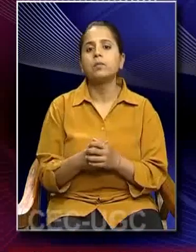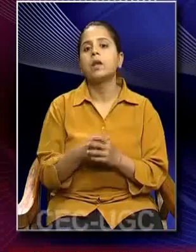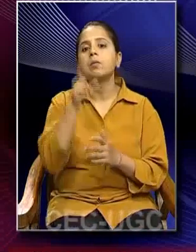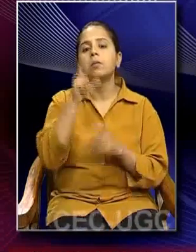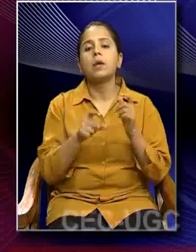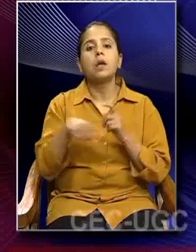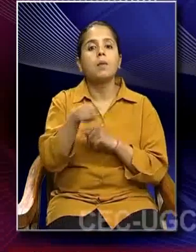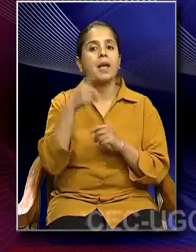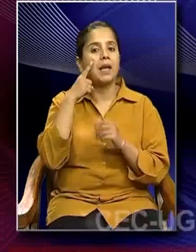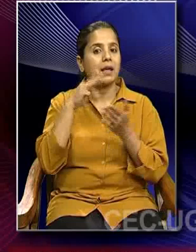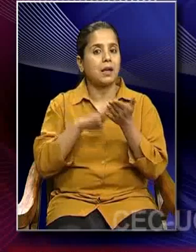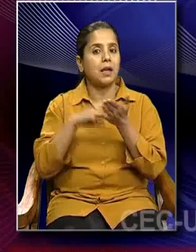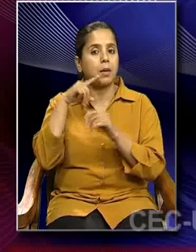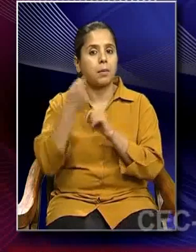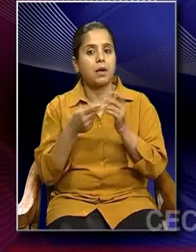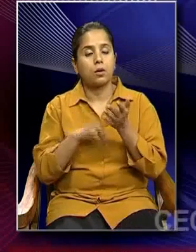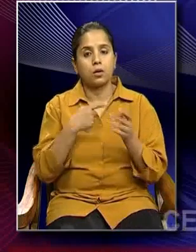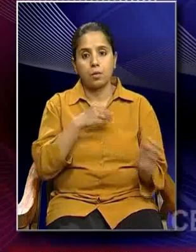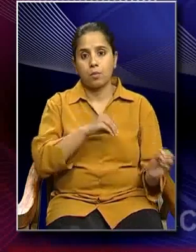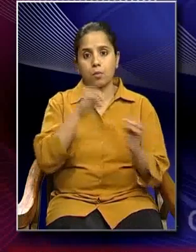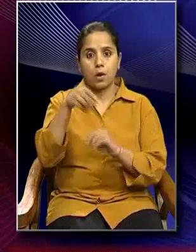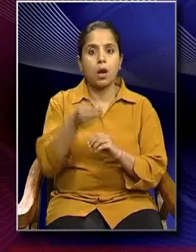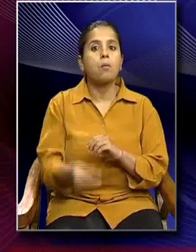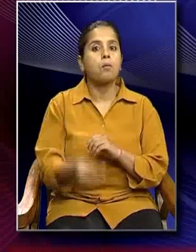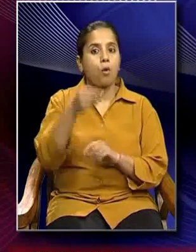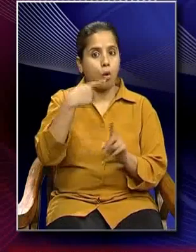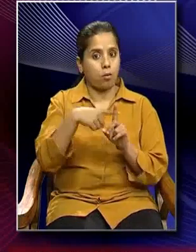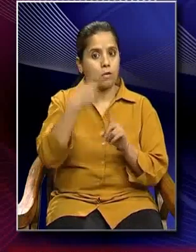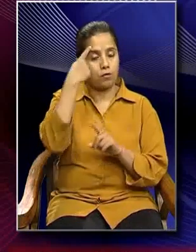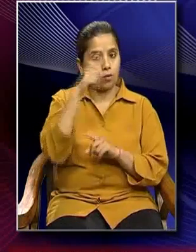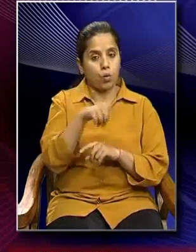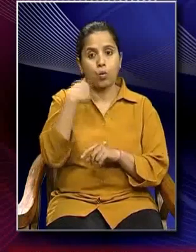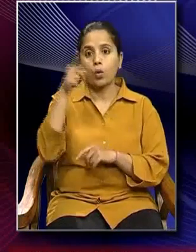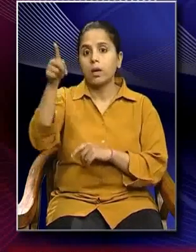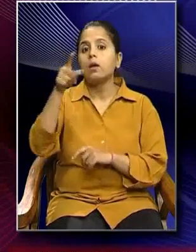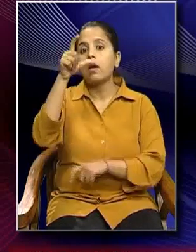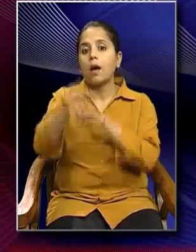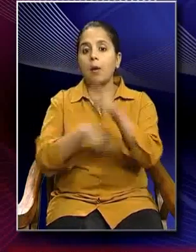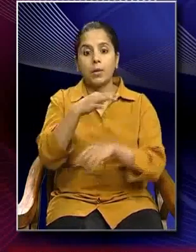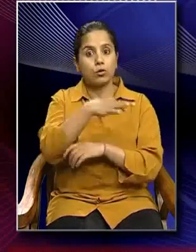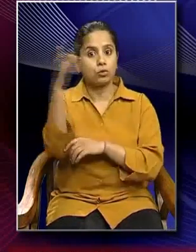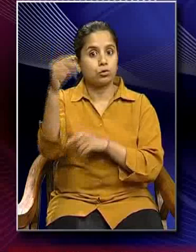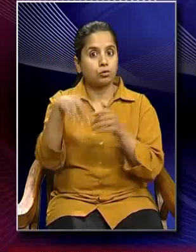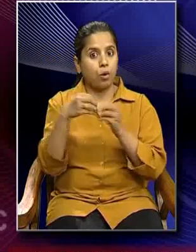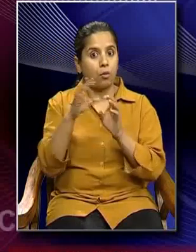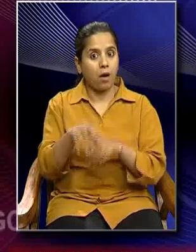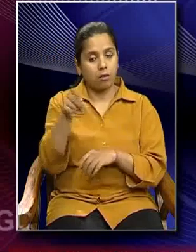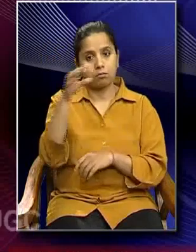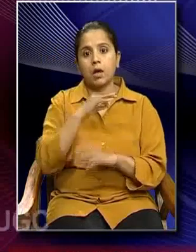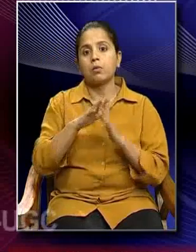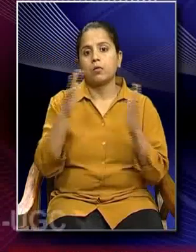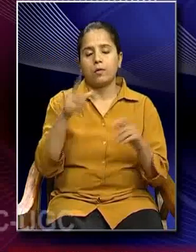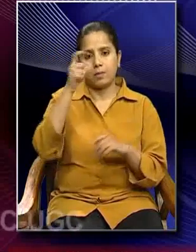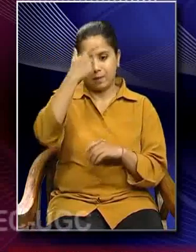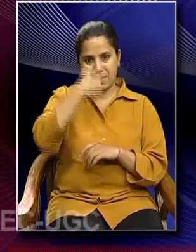immigration has a largely positive effect for the immigrants and the employers who are hiring them. So at the individual level,